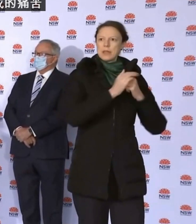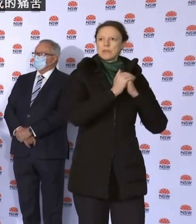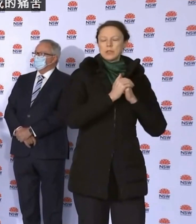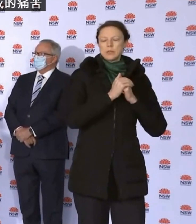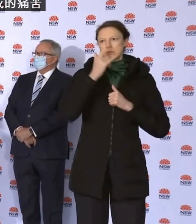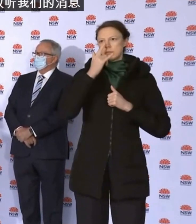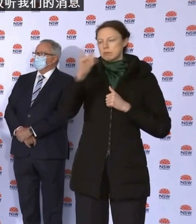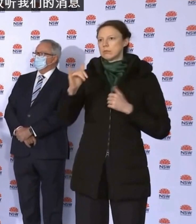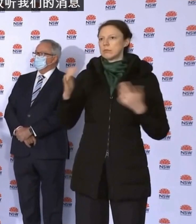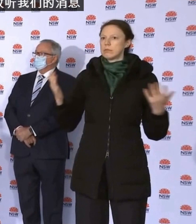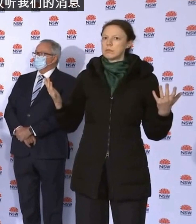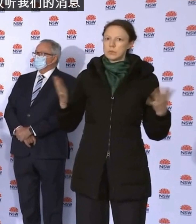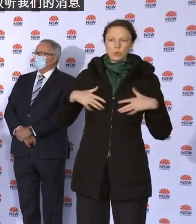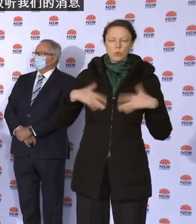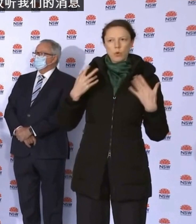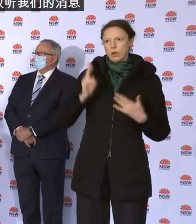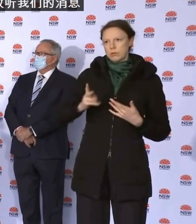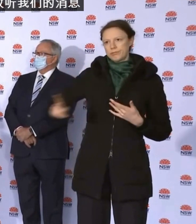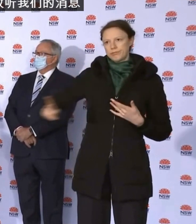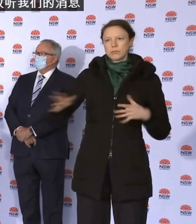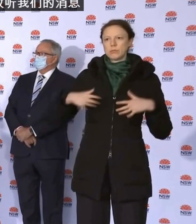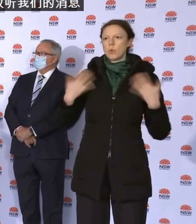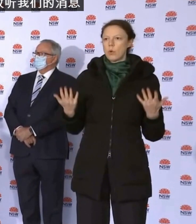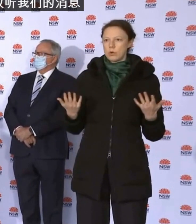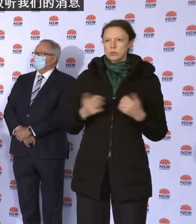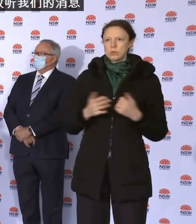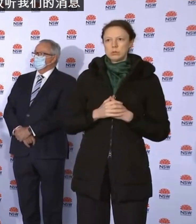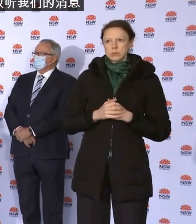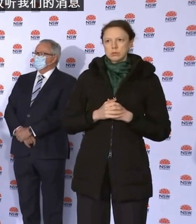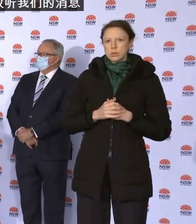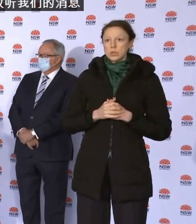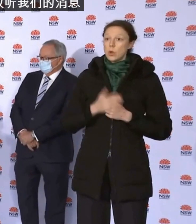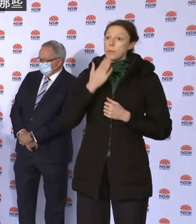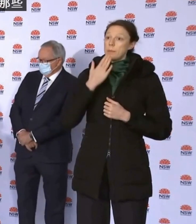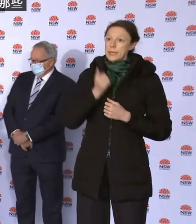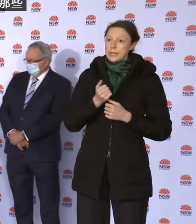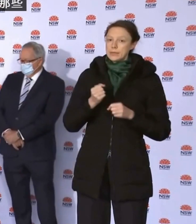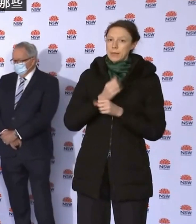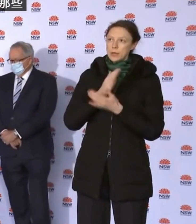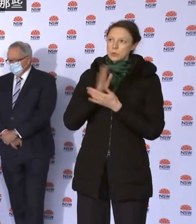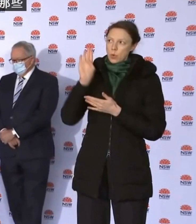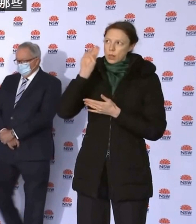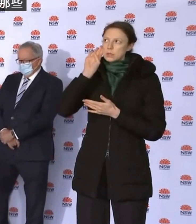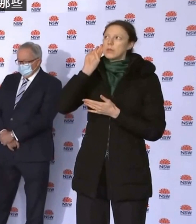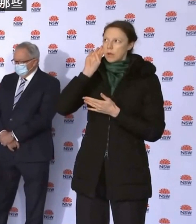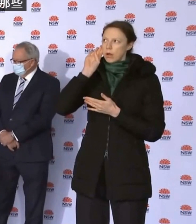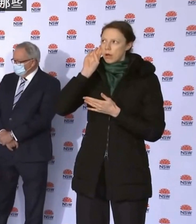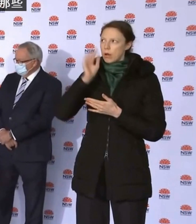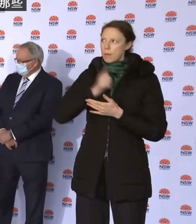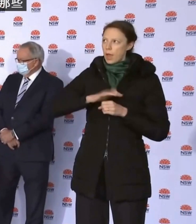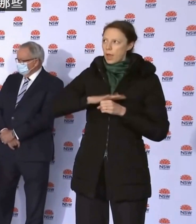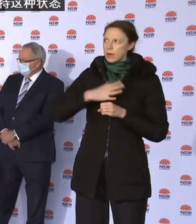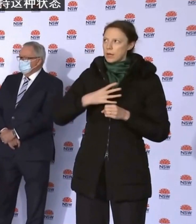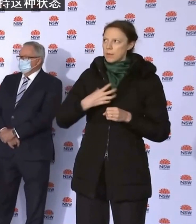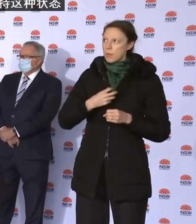caused in families and your closest people. So please make sure that you listen to our messages regarding testing. Thank you to those of you